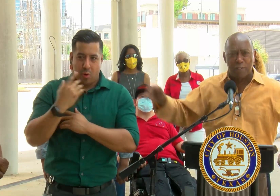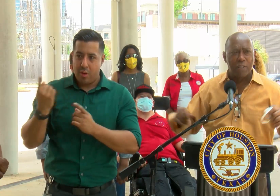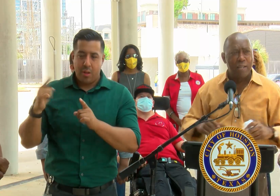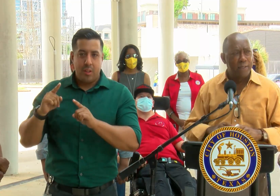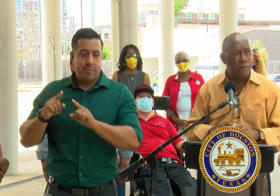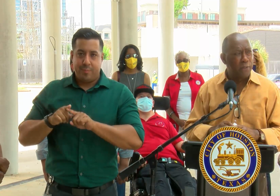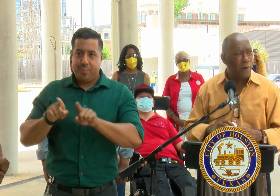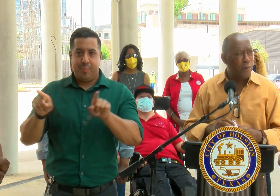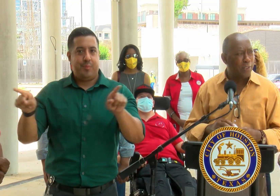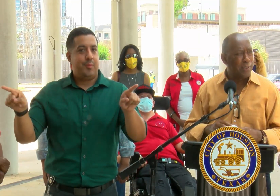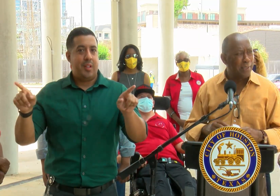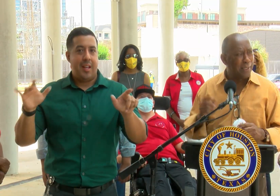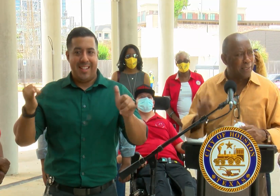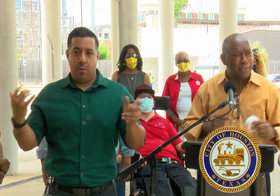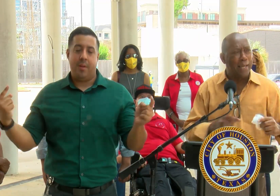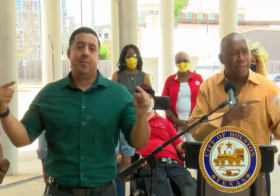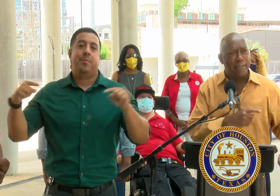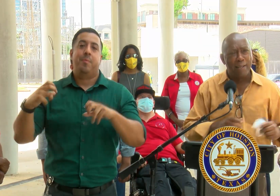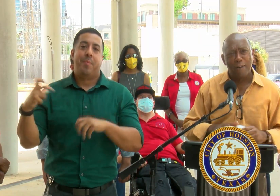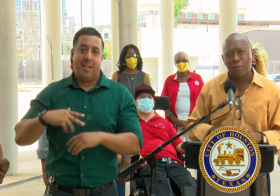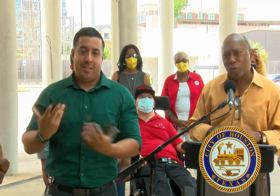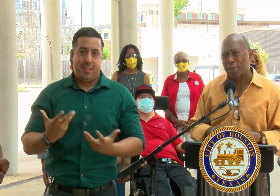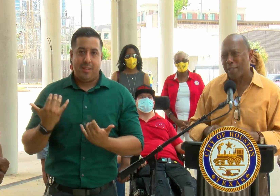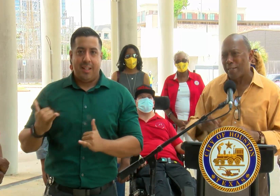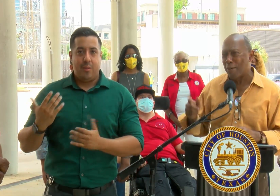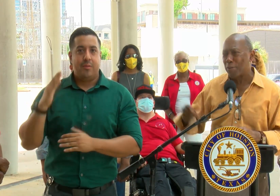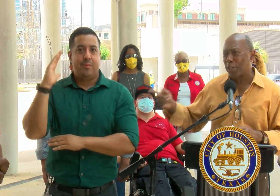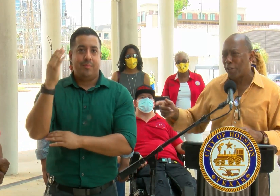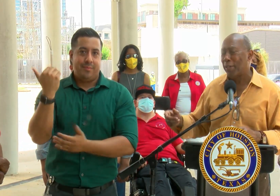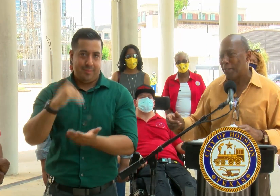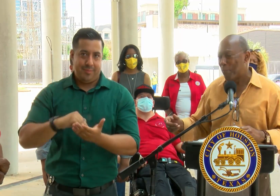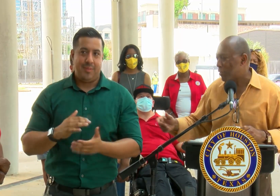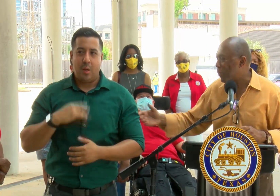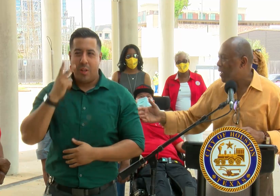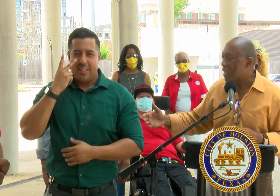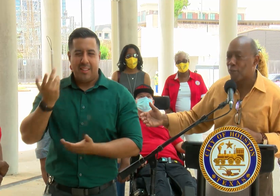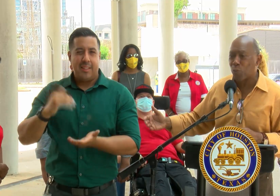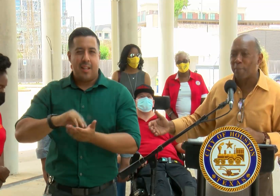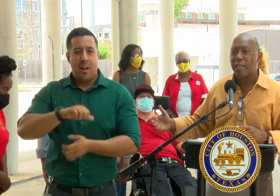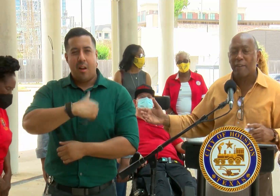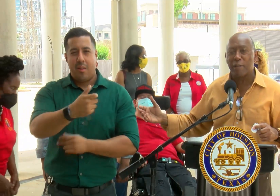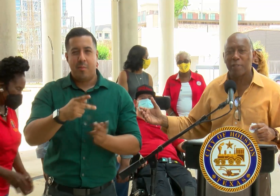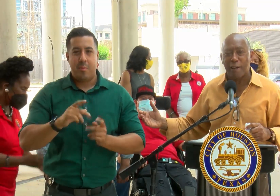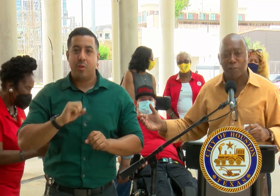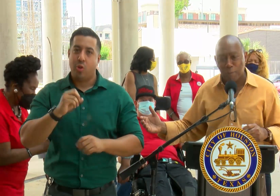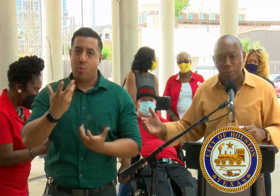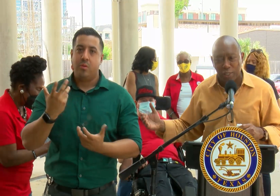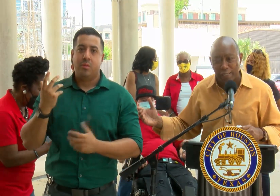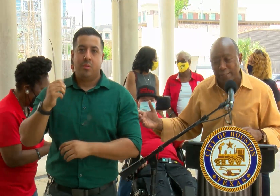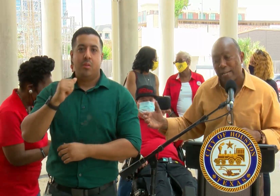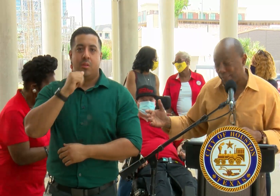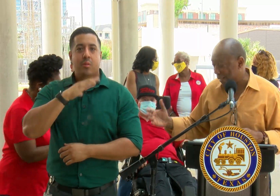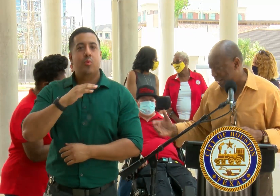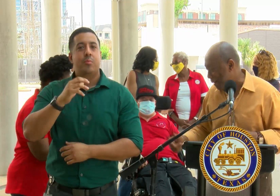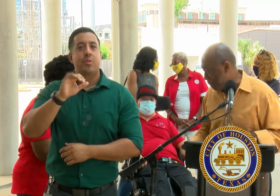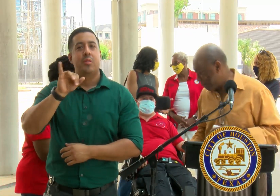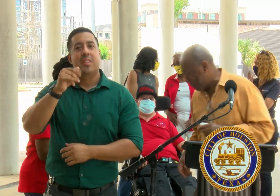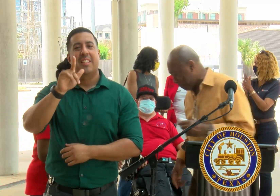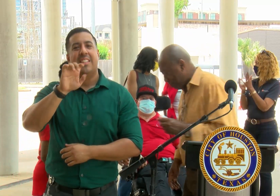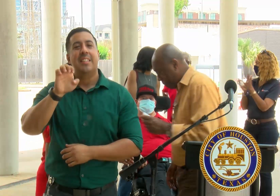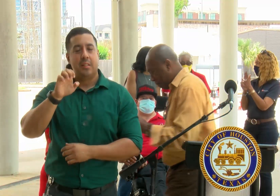went off in different directions, and then she's heading over to her site, and I'll see her in a little bit. So Congresswoman, give it up to Congresswoman Sheila Jackson